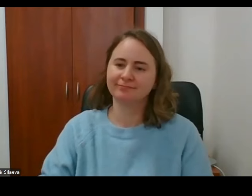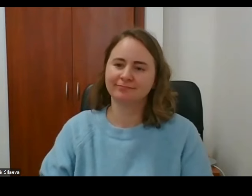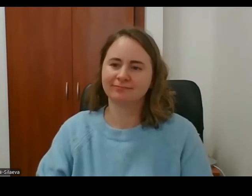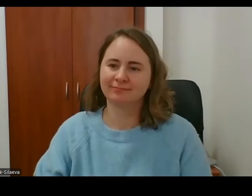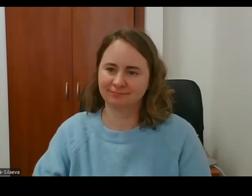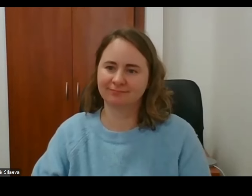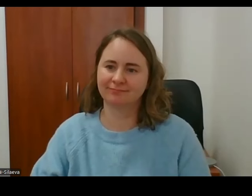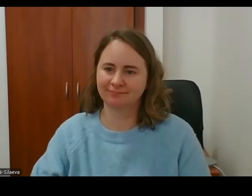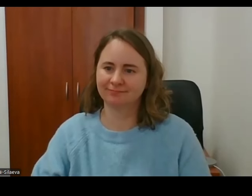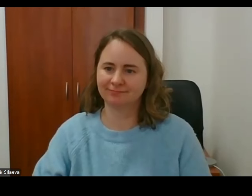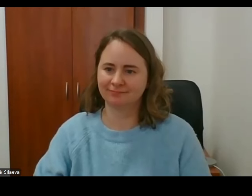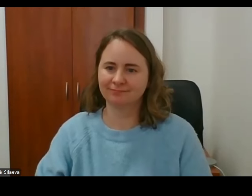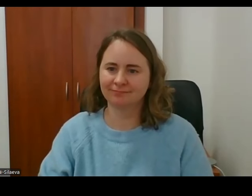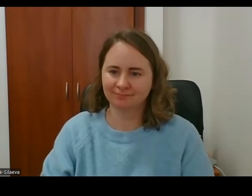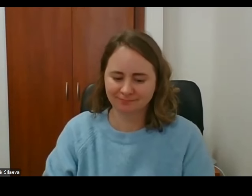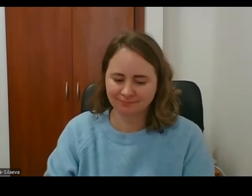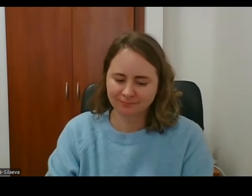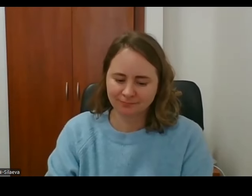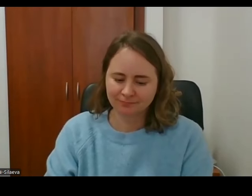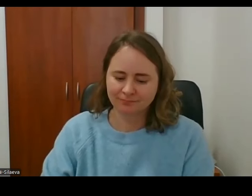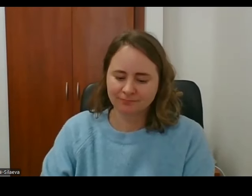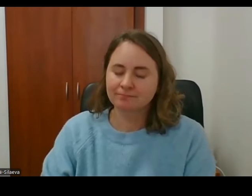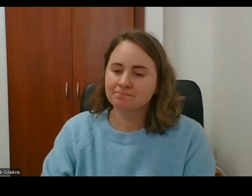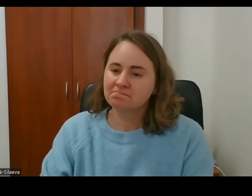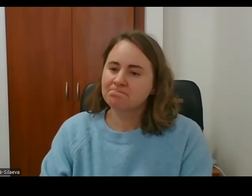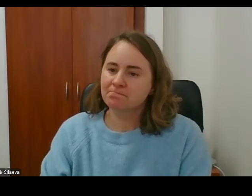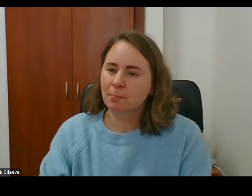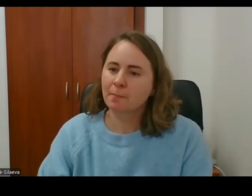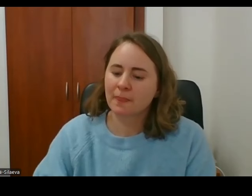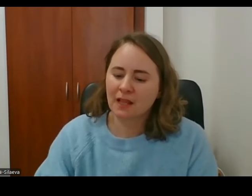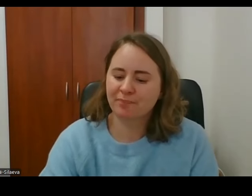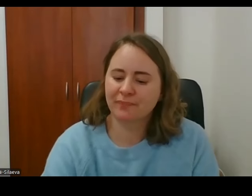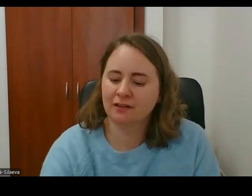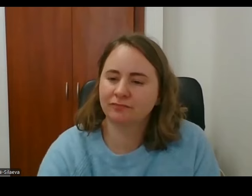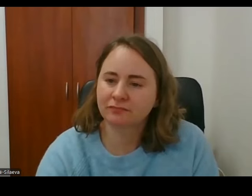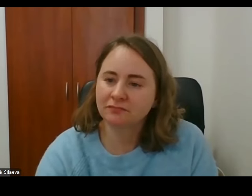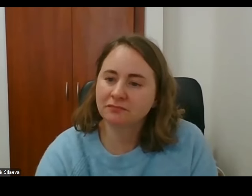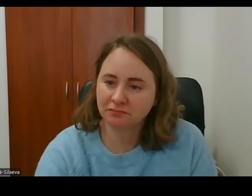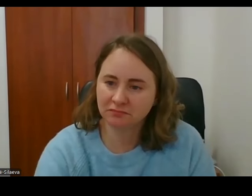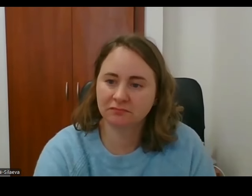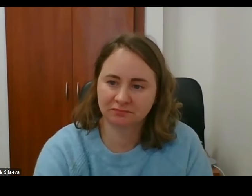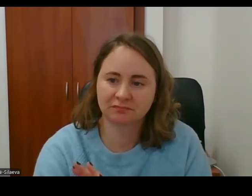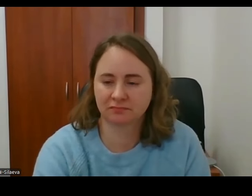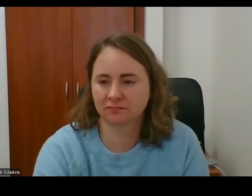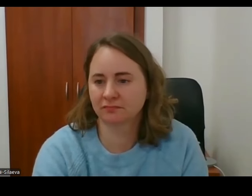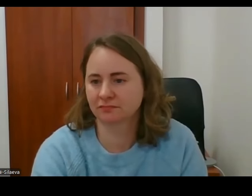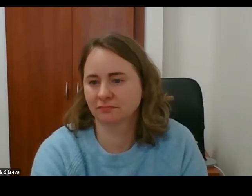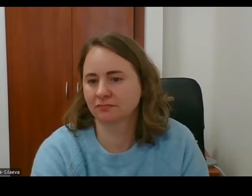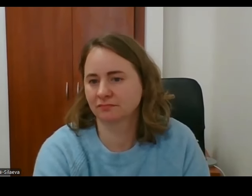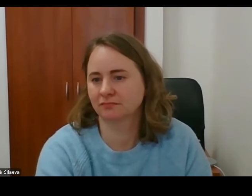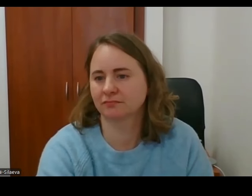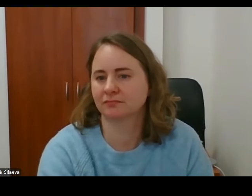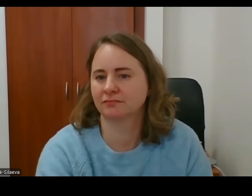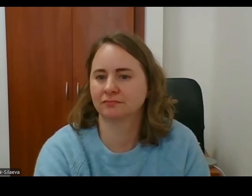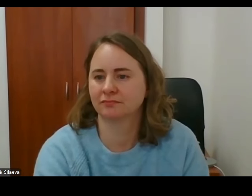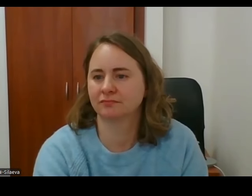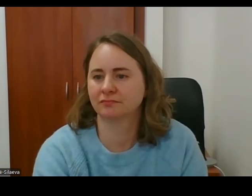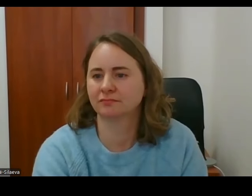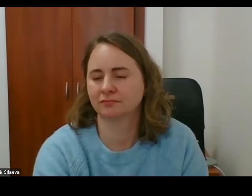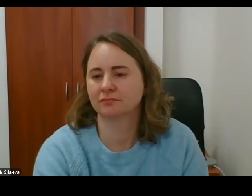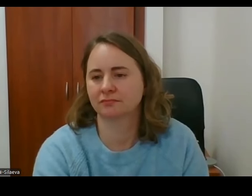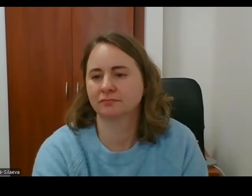catch it. You need to catch it on time and address the problem that is already there because you already see some